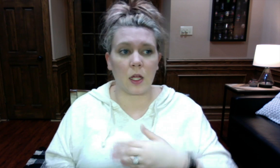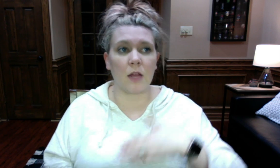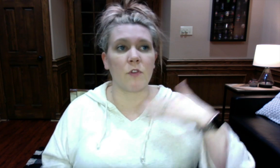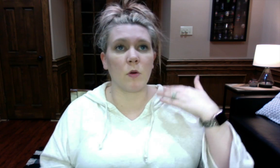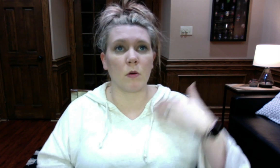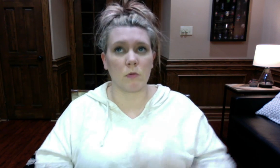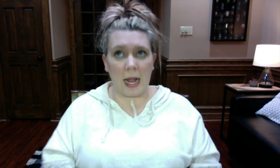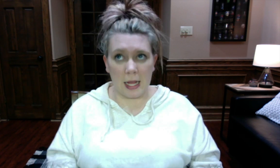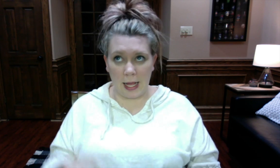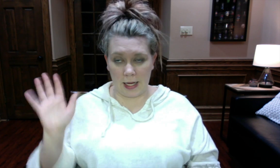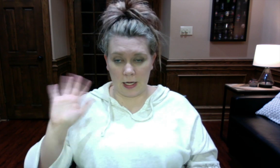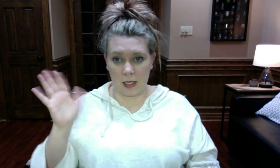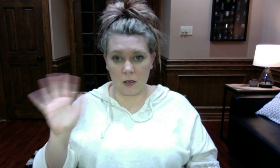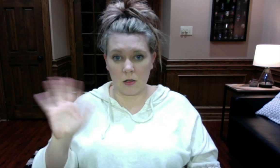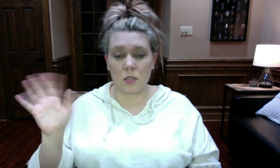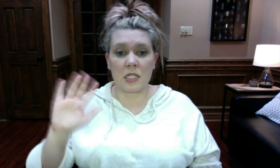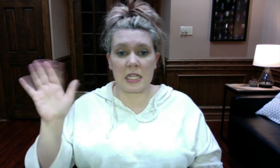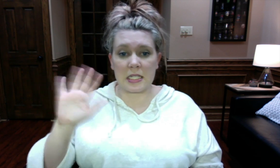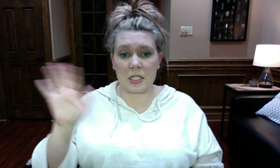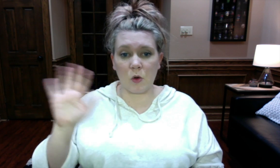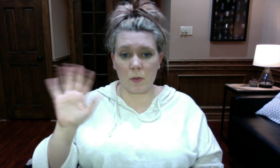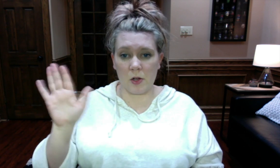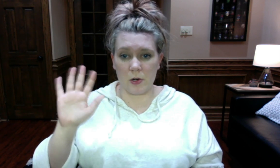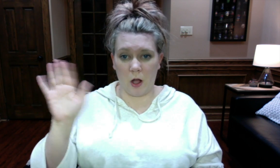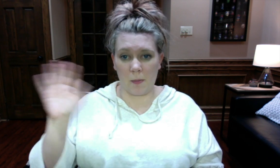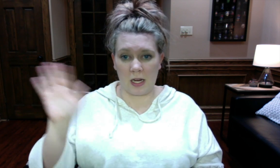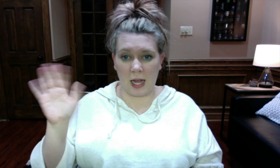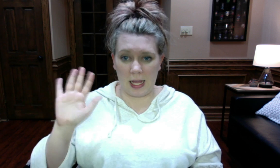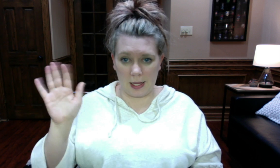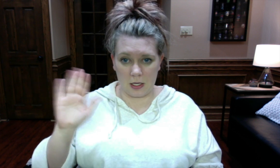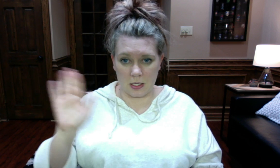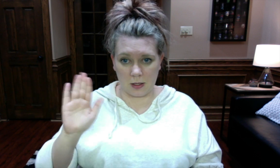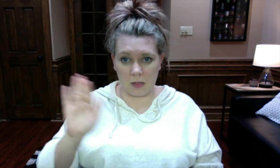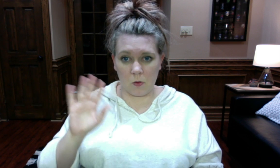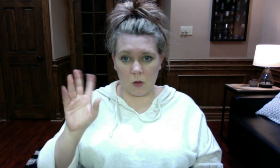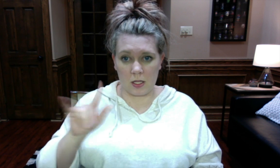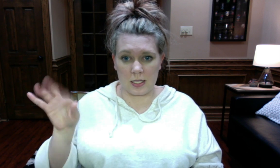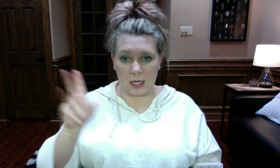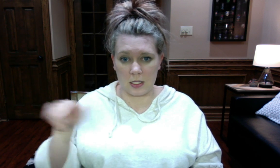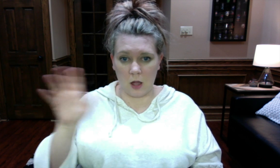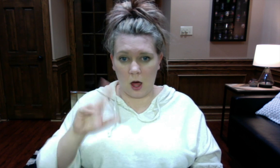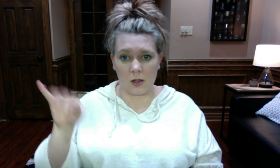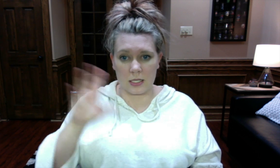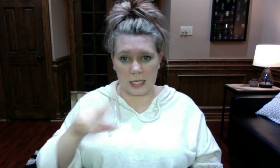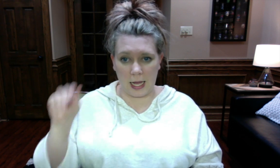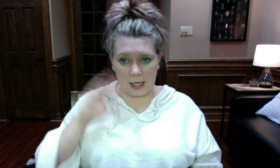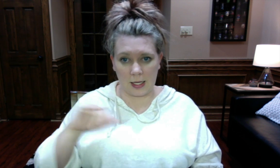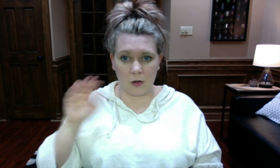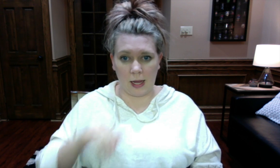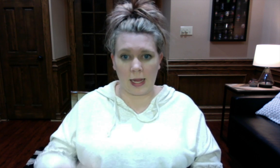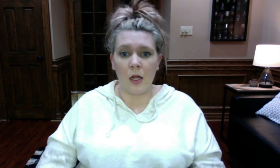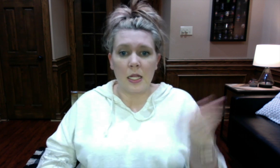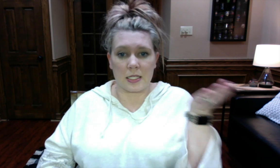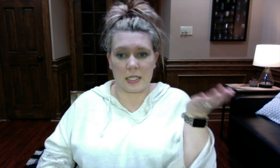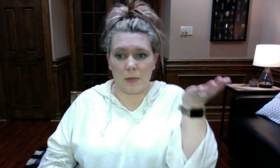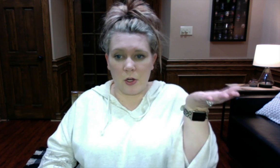you are right-handed, this is going to be your dominant hand. It's going to be the one that does a lot of the signing. Okay? This is going to be your